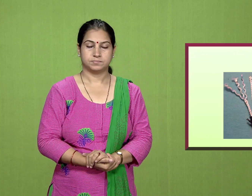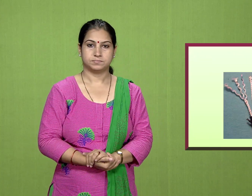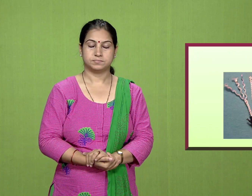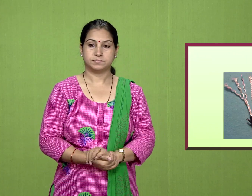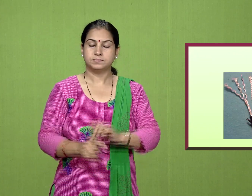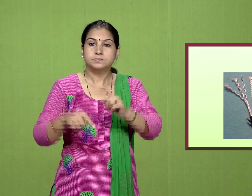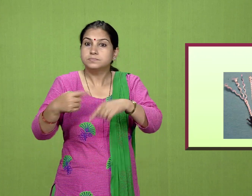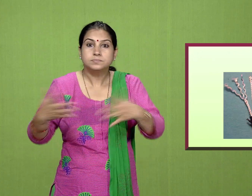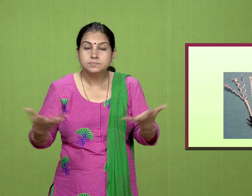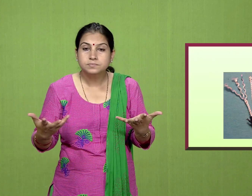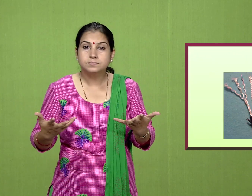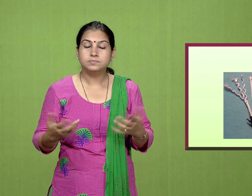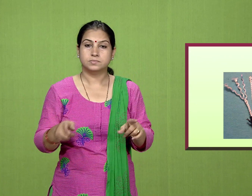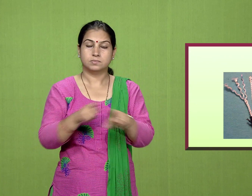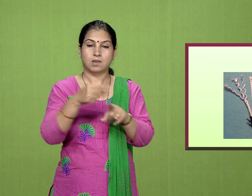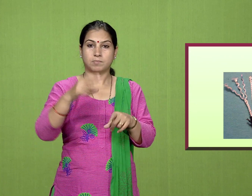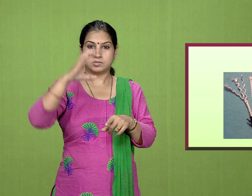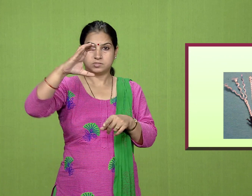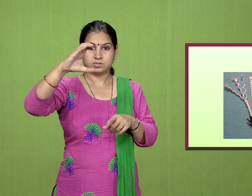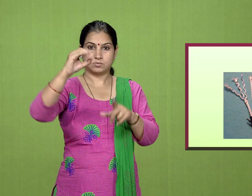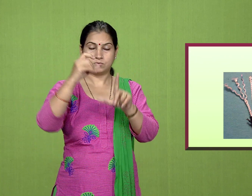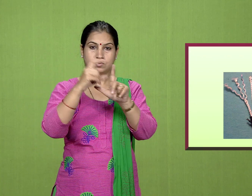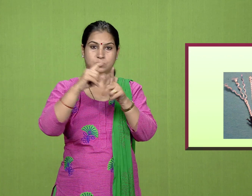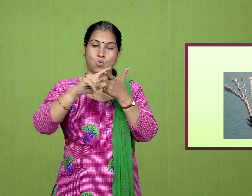The next is cord yarn,